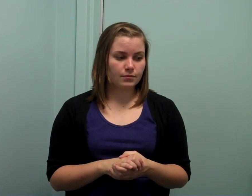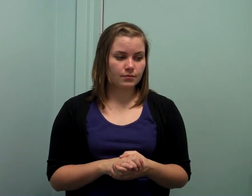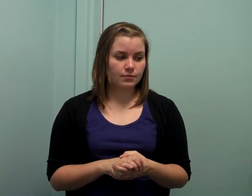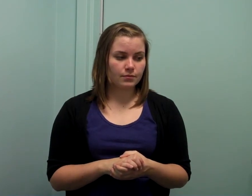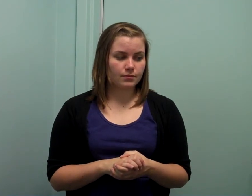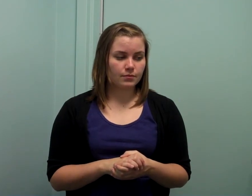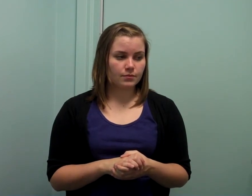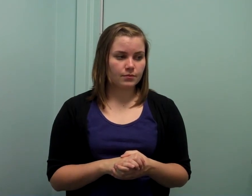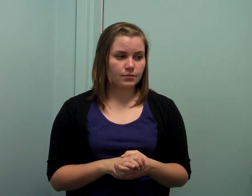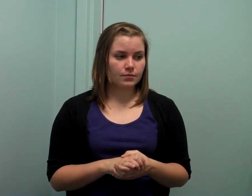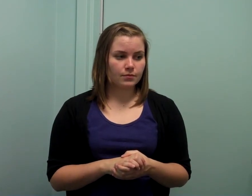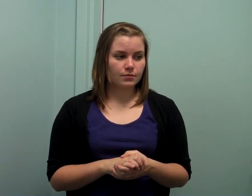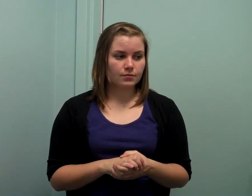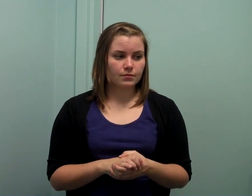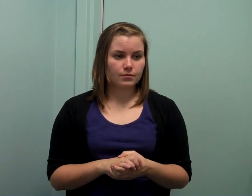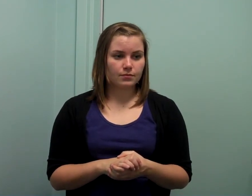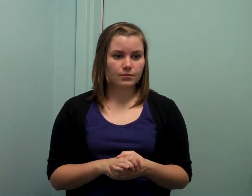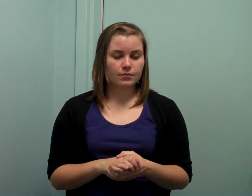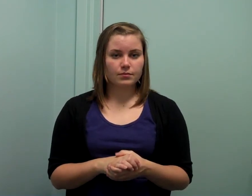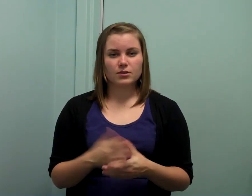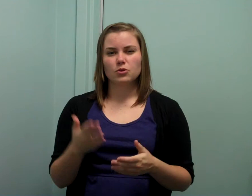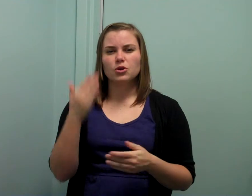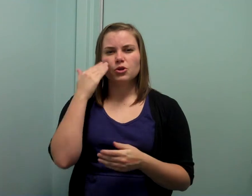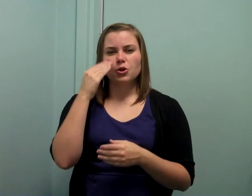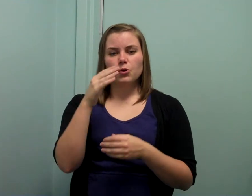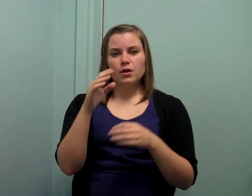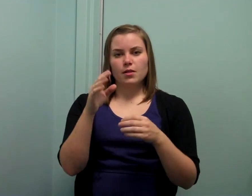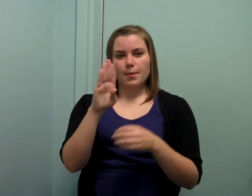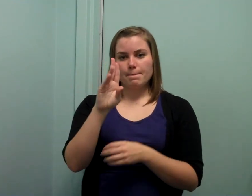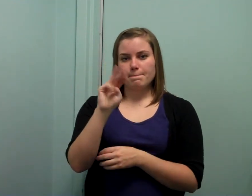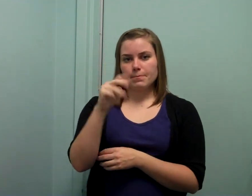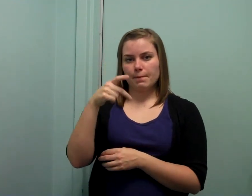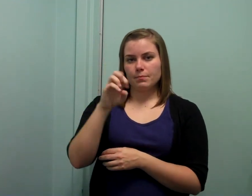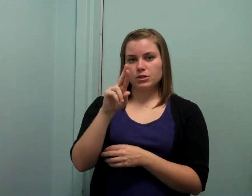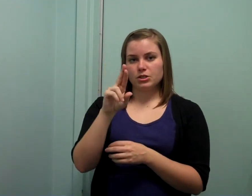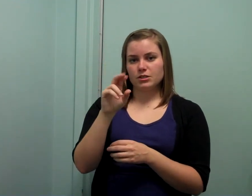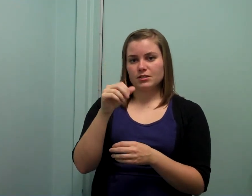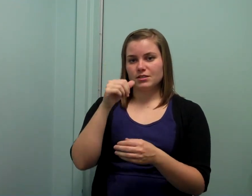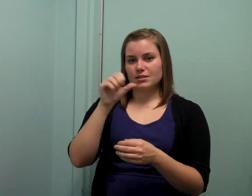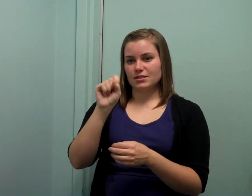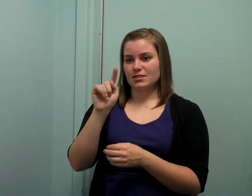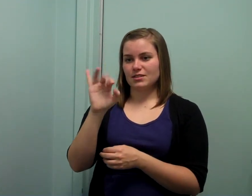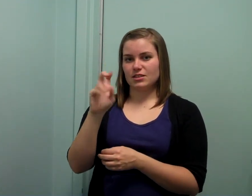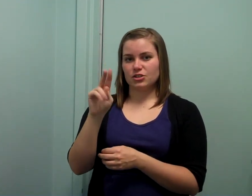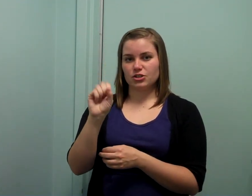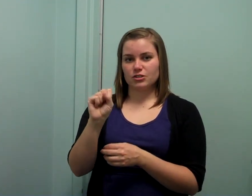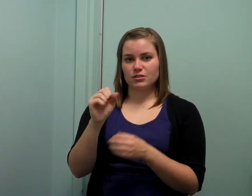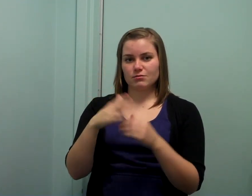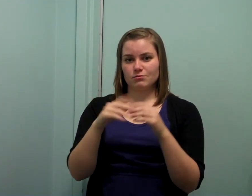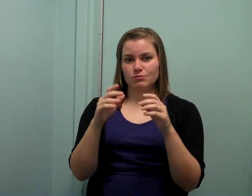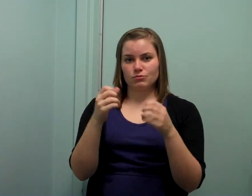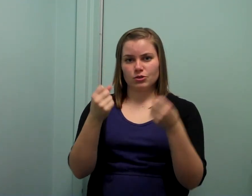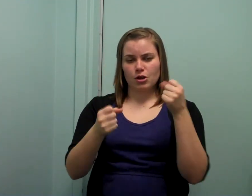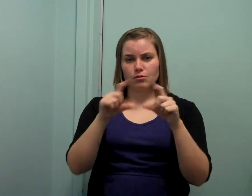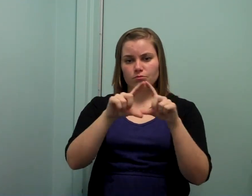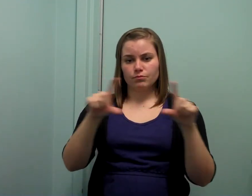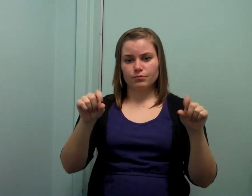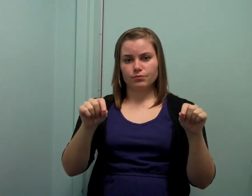we love bumper stickers. All the media and all the intellectuals at the university are liberals.